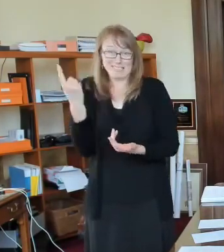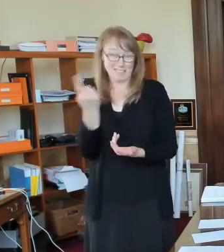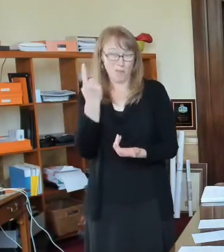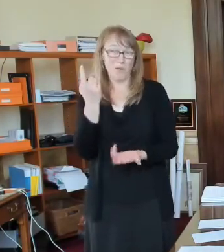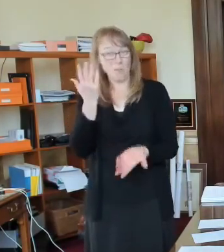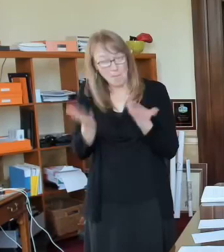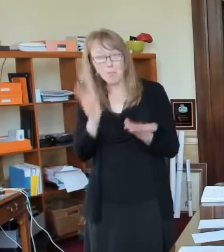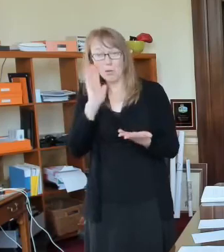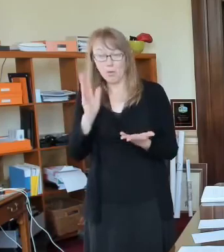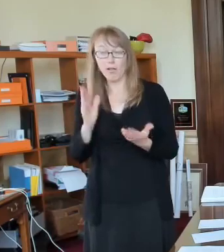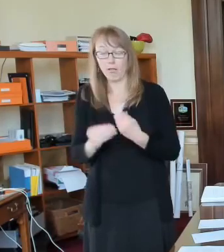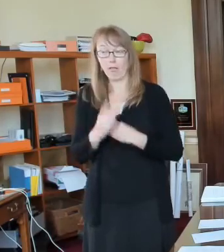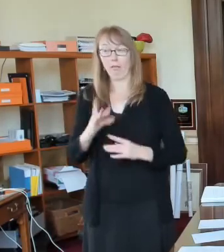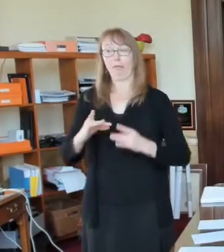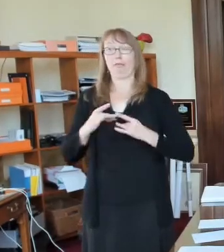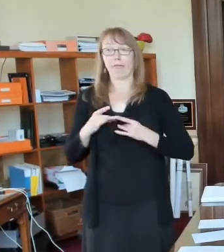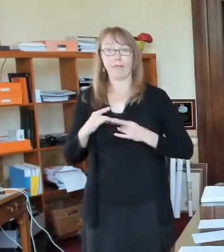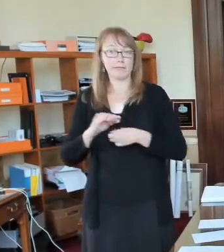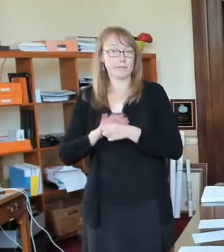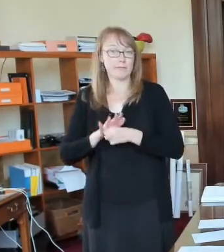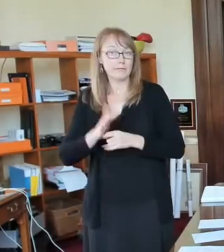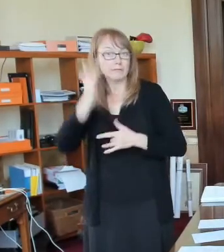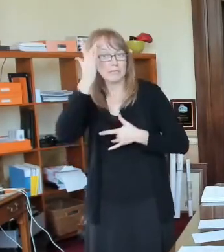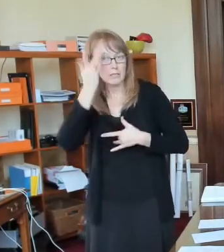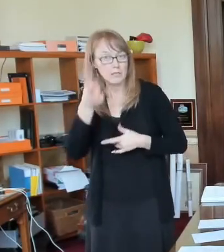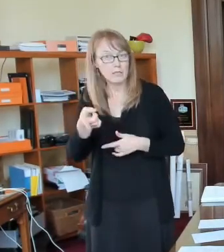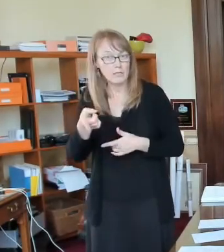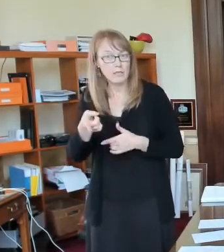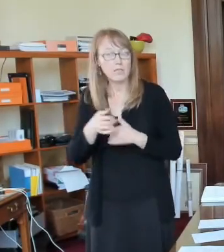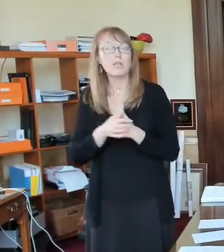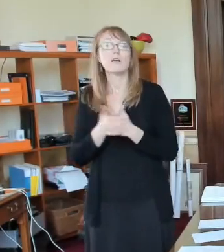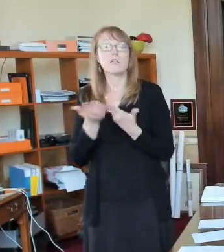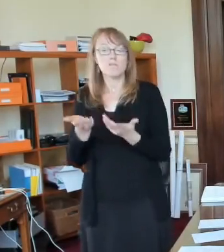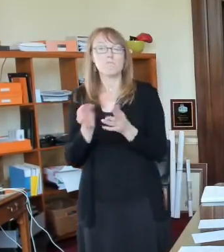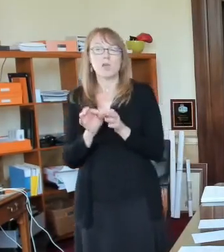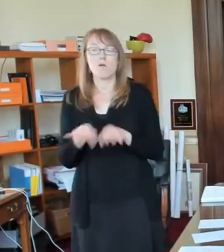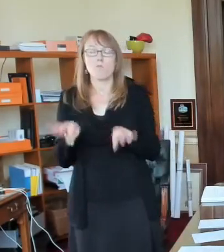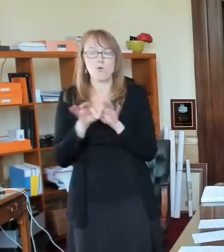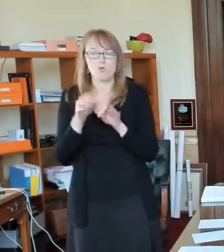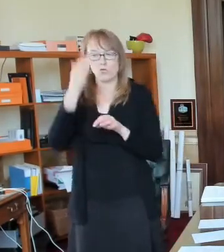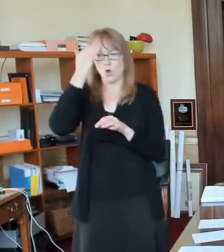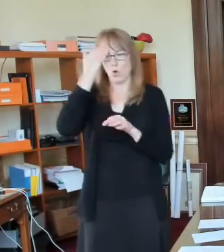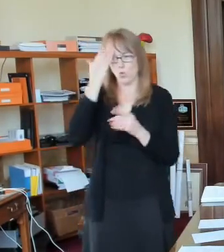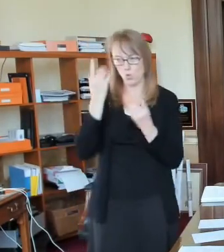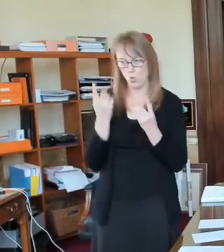place and the protocols for when that does happen. There will be extensive health screening